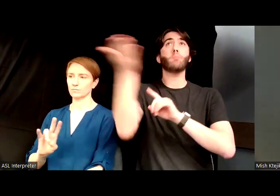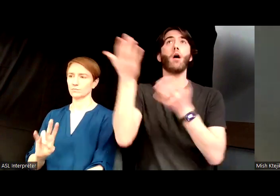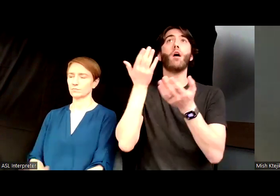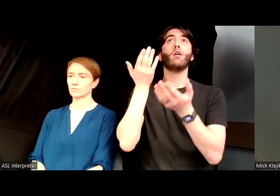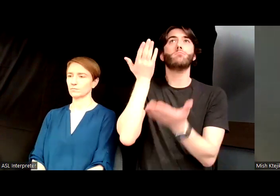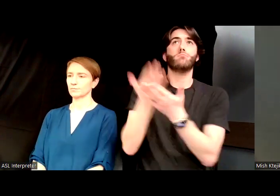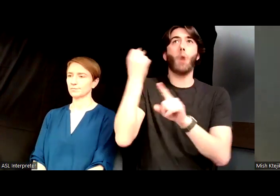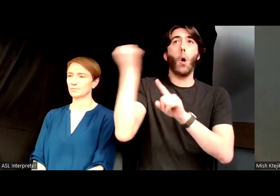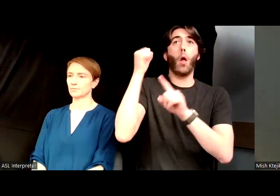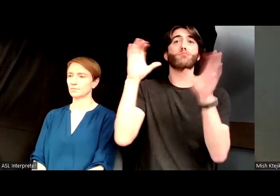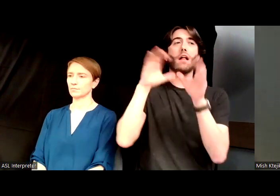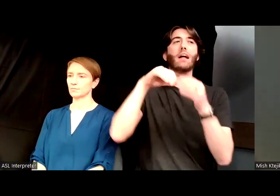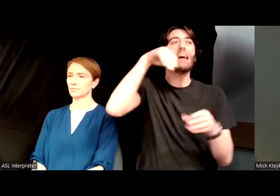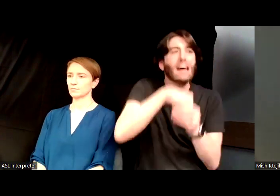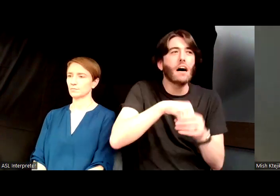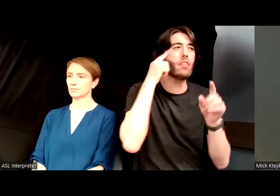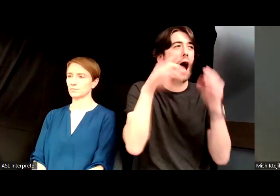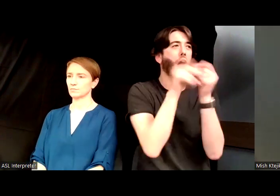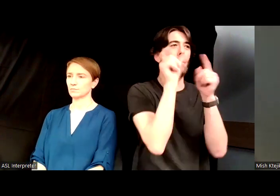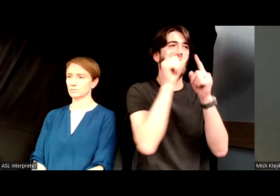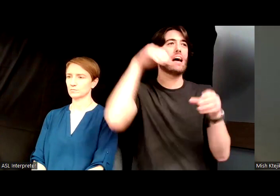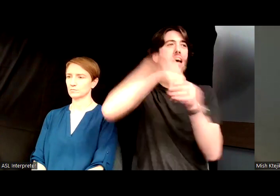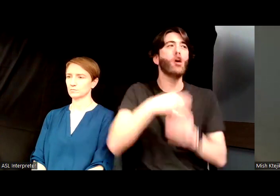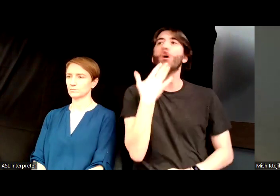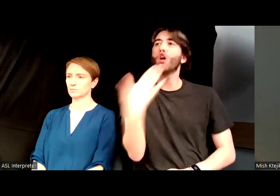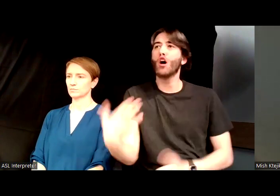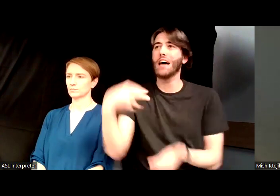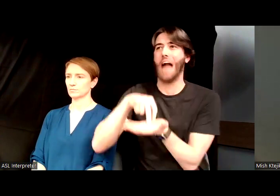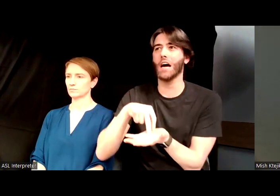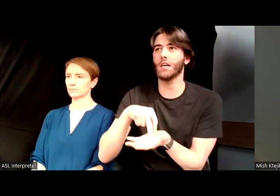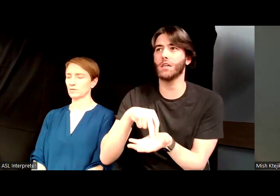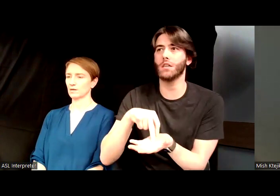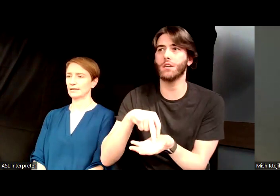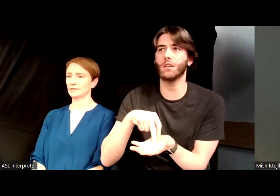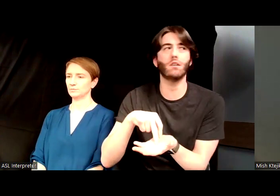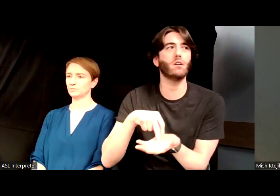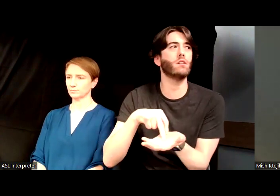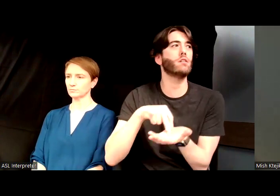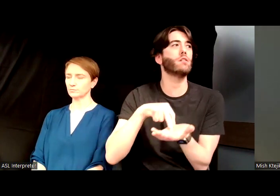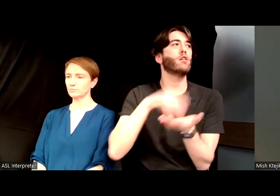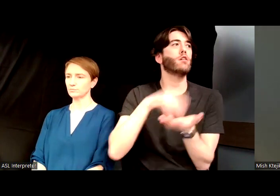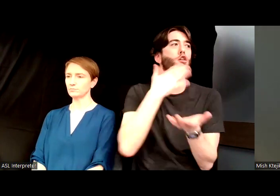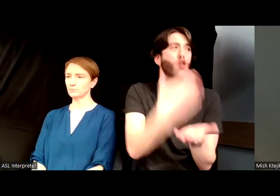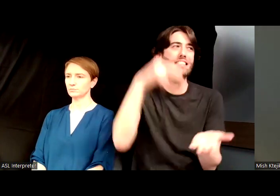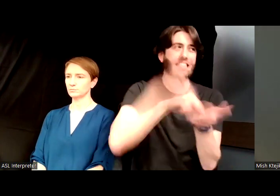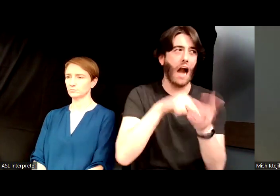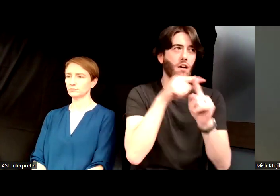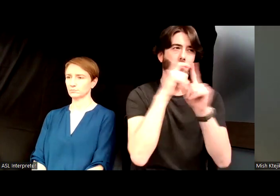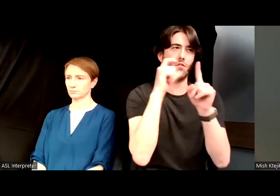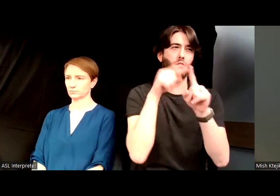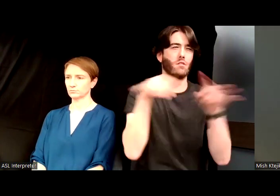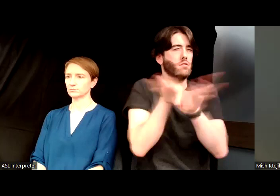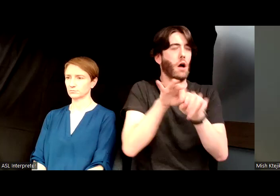must submit proof of holding a license in another state. So in good standing, that word in good